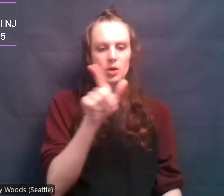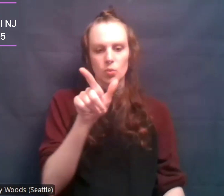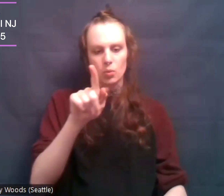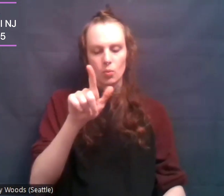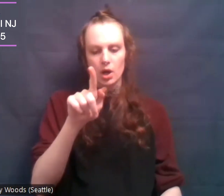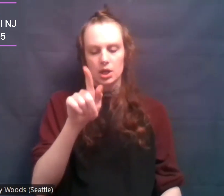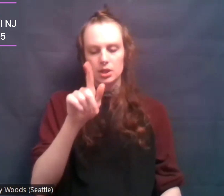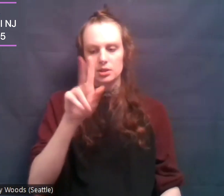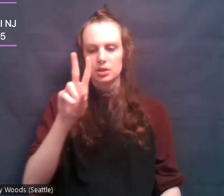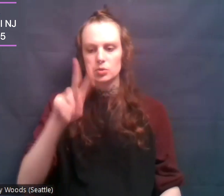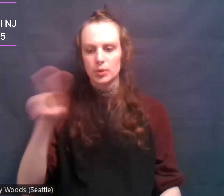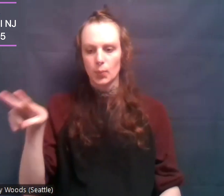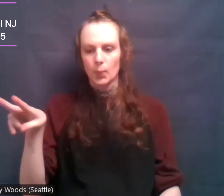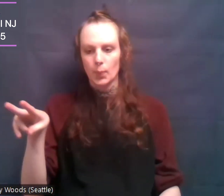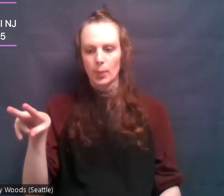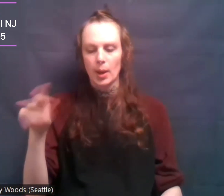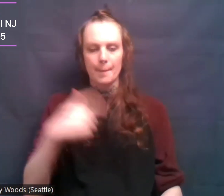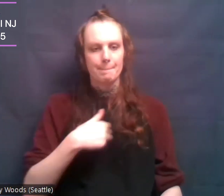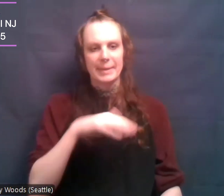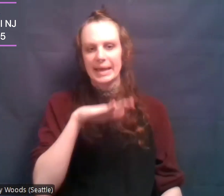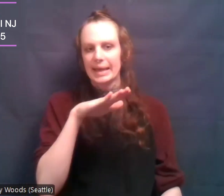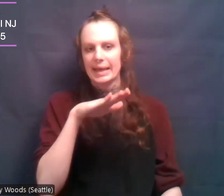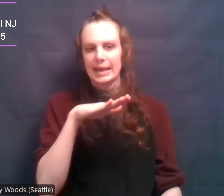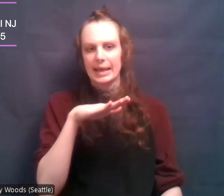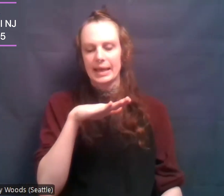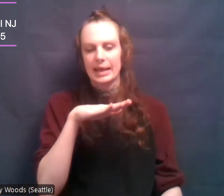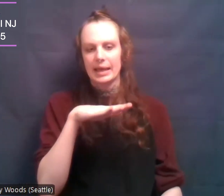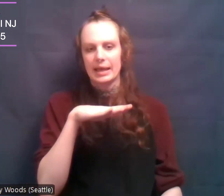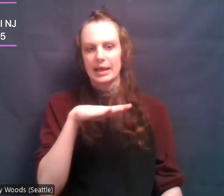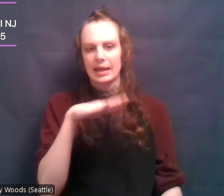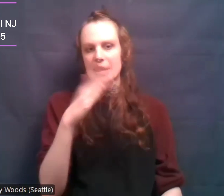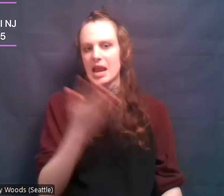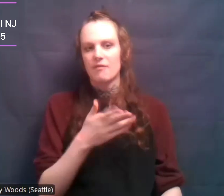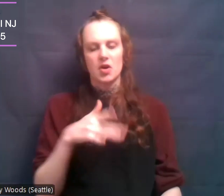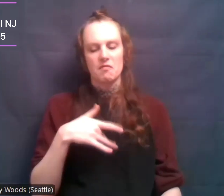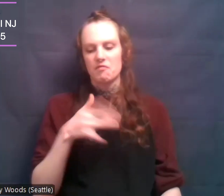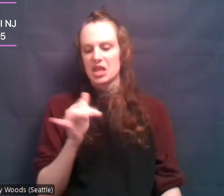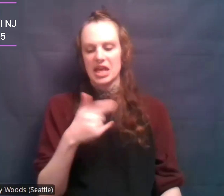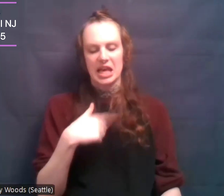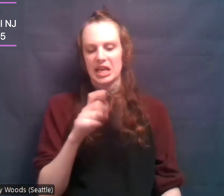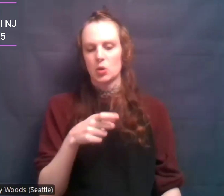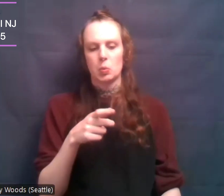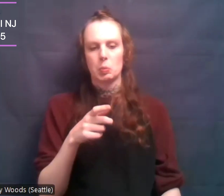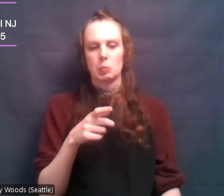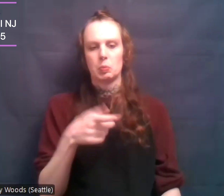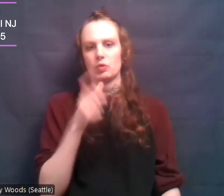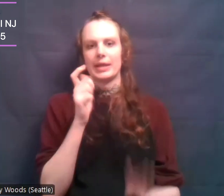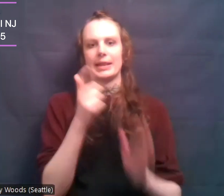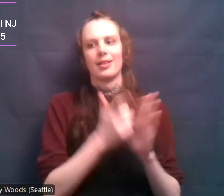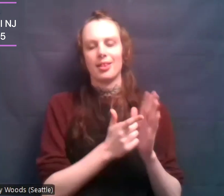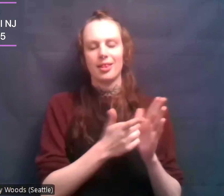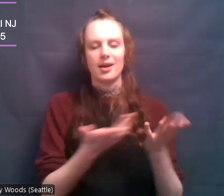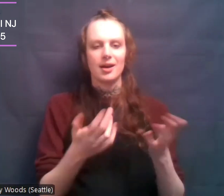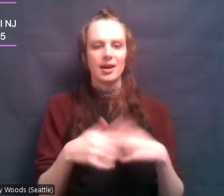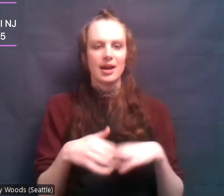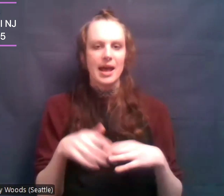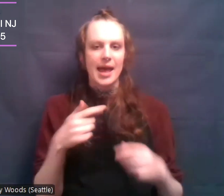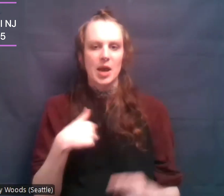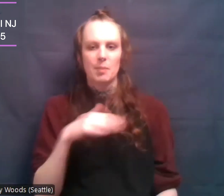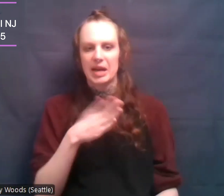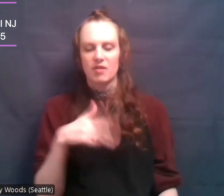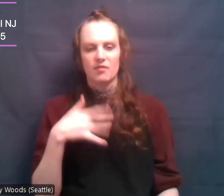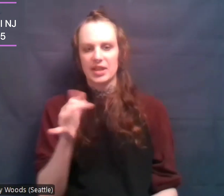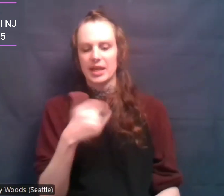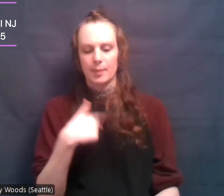need to have a legal drink at all, and I haven't felt the need to drink in 2.5 years. Um, but I had a lot. I've had periods